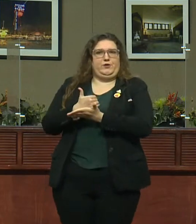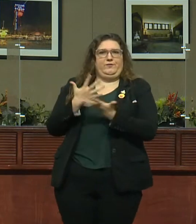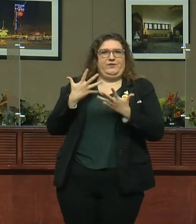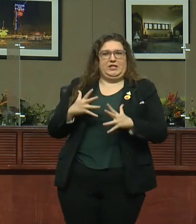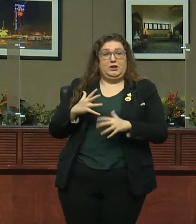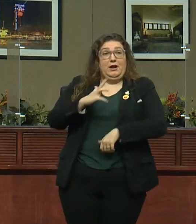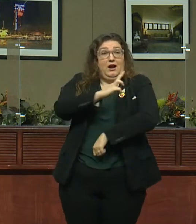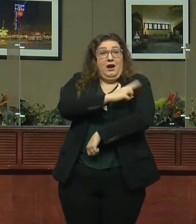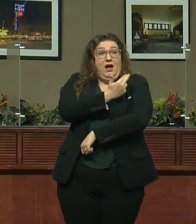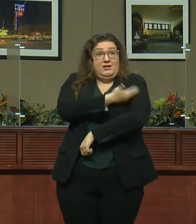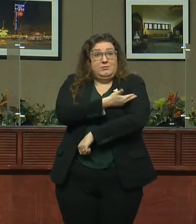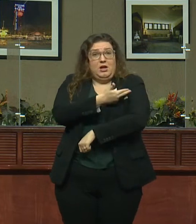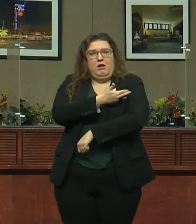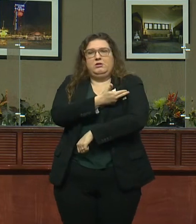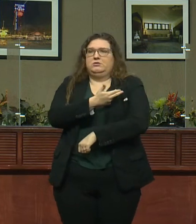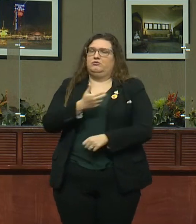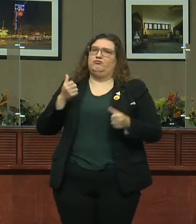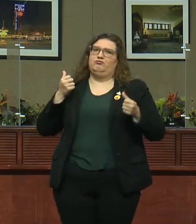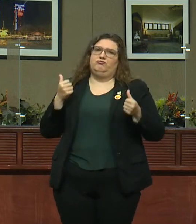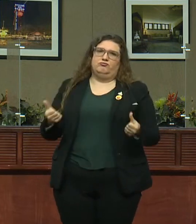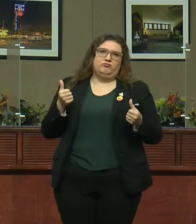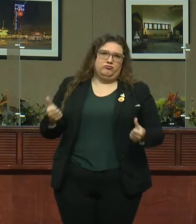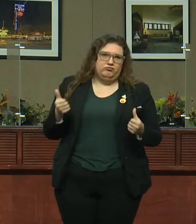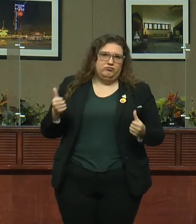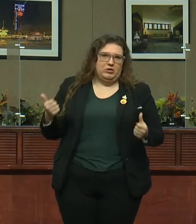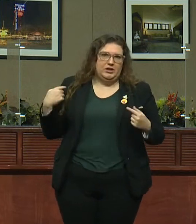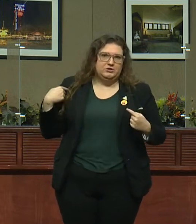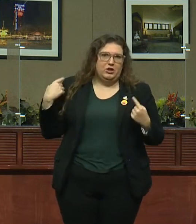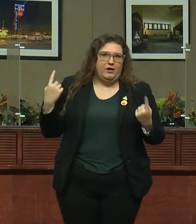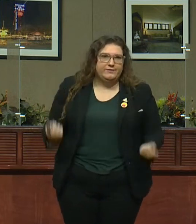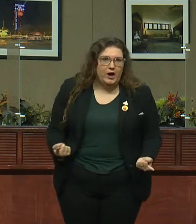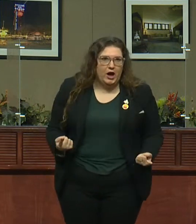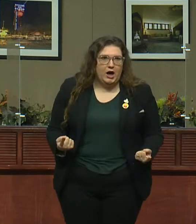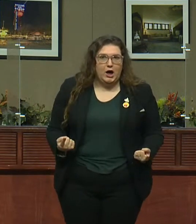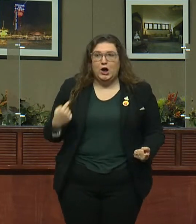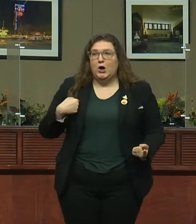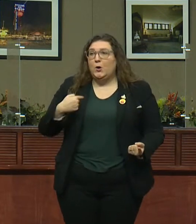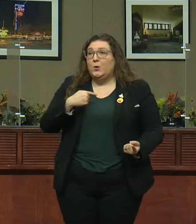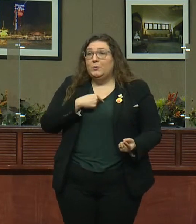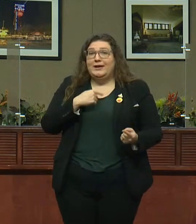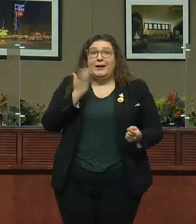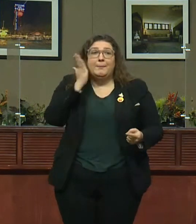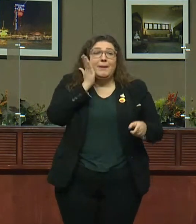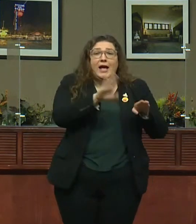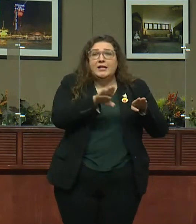hospital systems are performing very well. We don't have shortage of